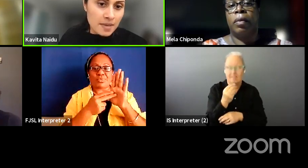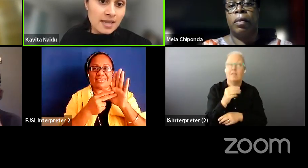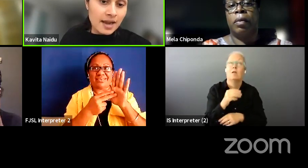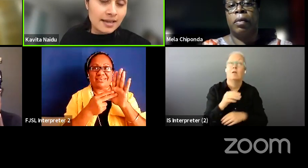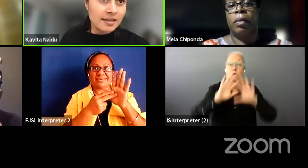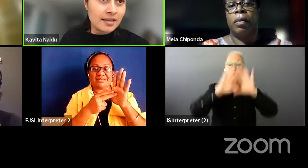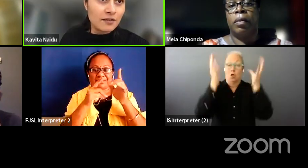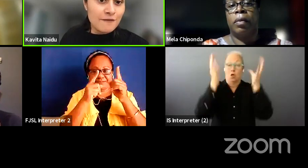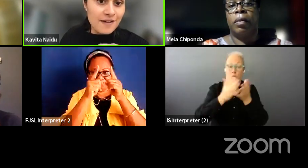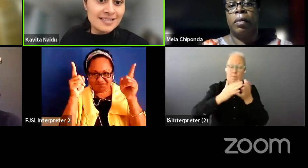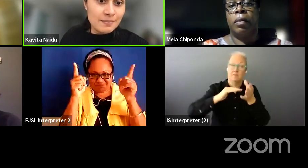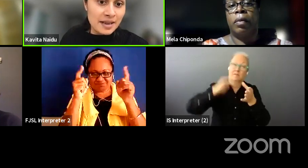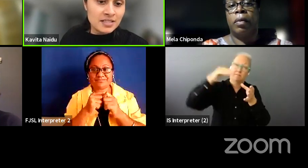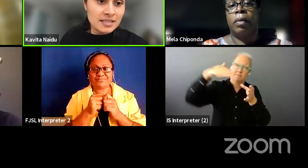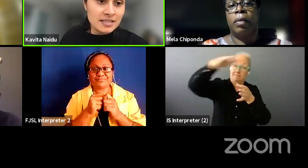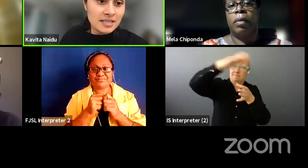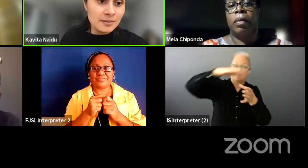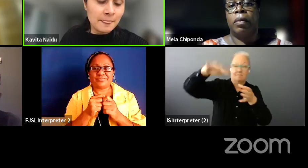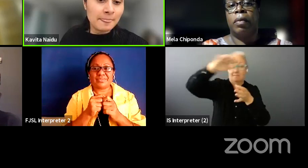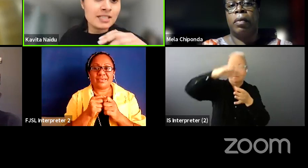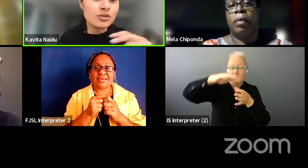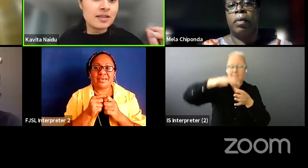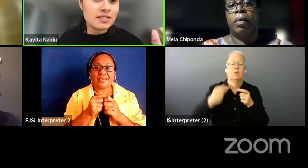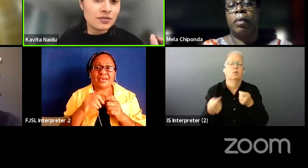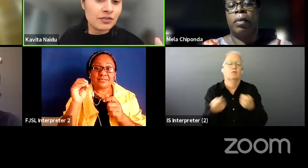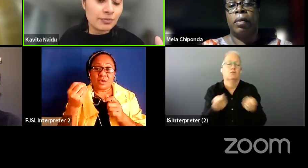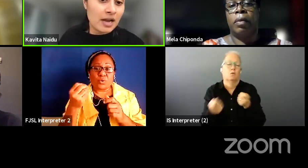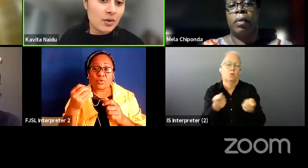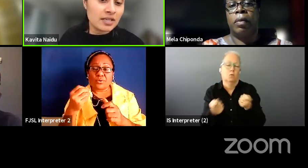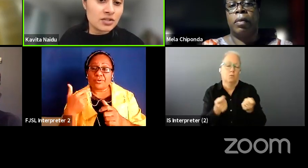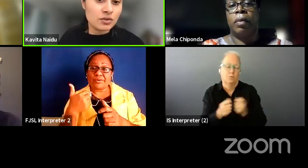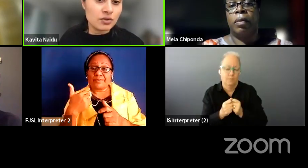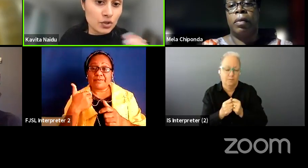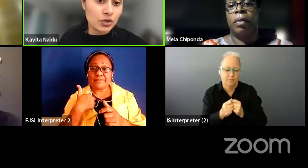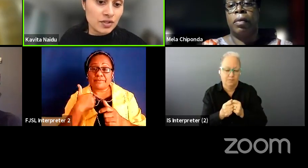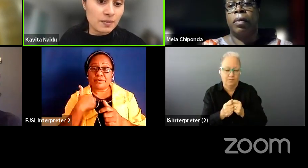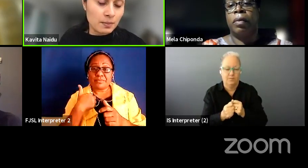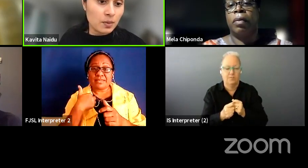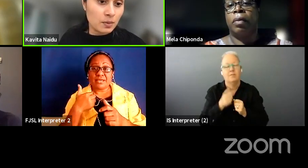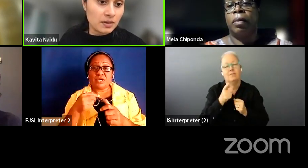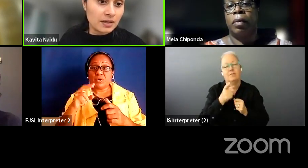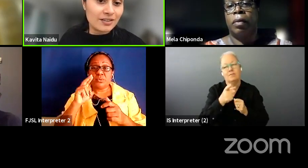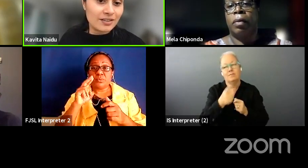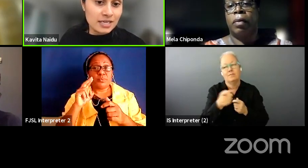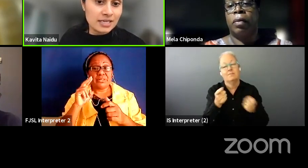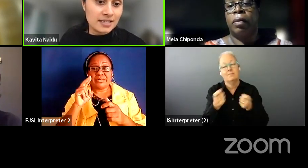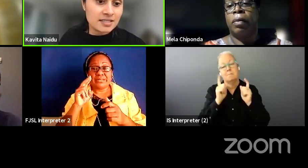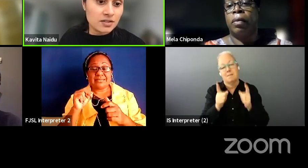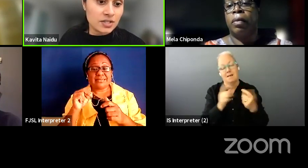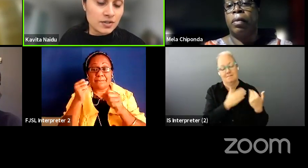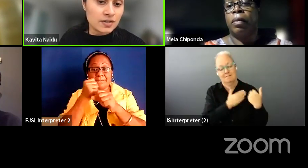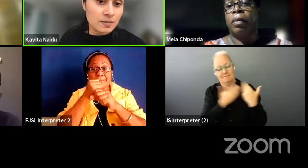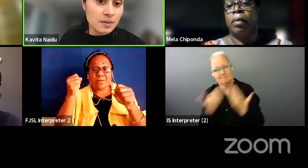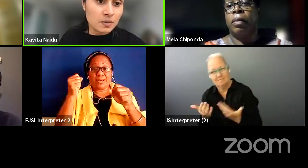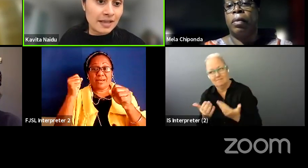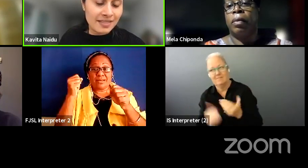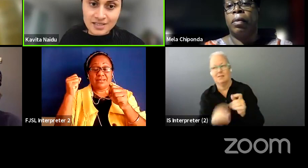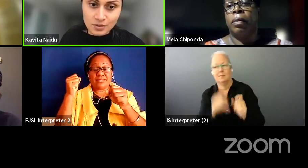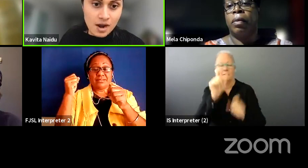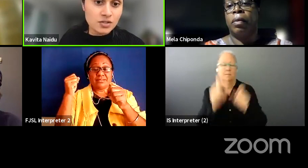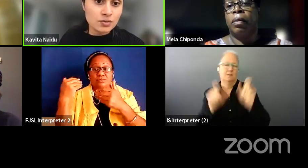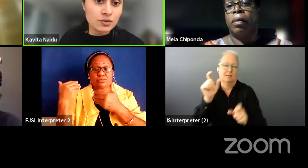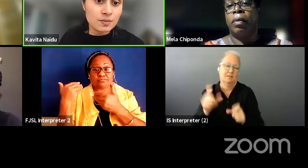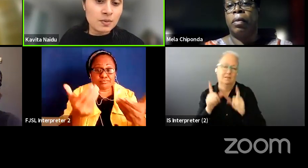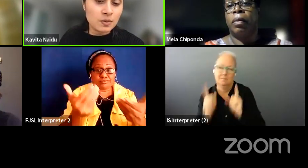for me, I think fundamentally that transfer of power needs to return to the people. It really needs to return to the people. And